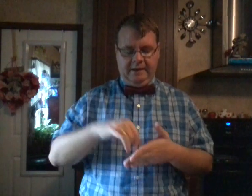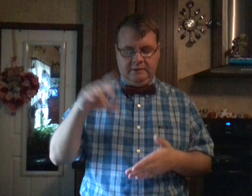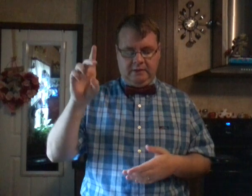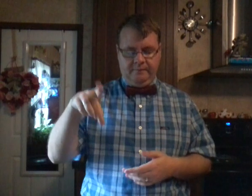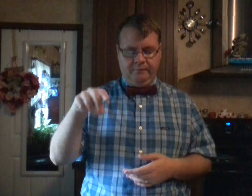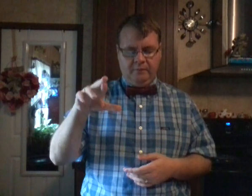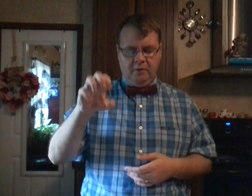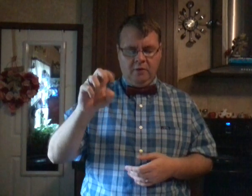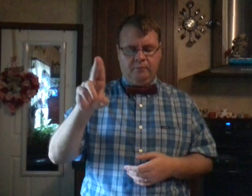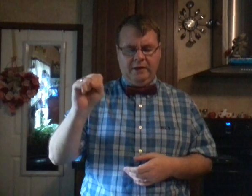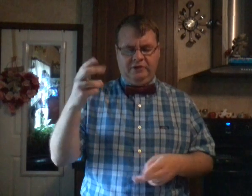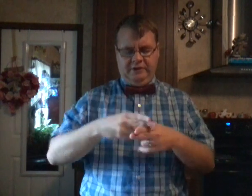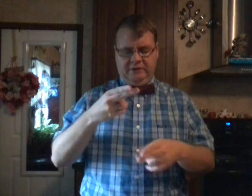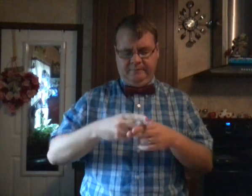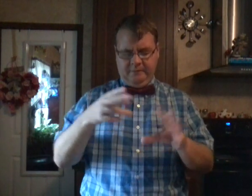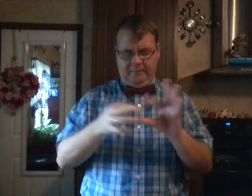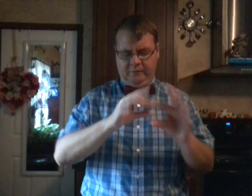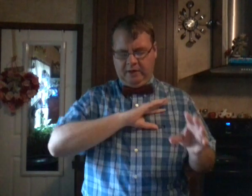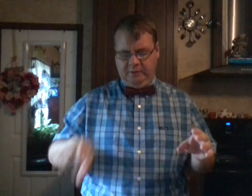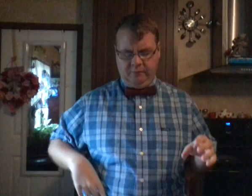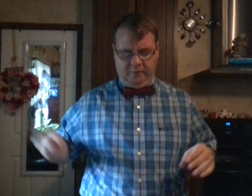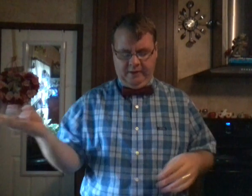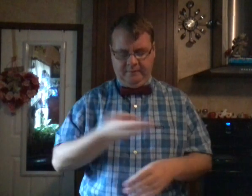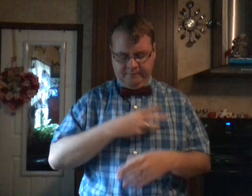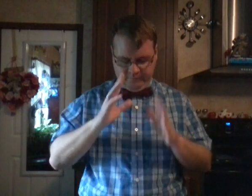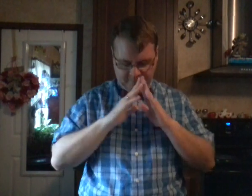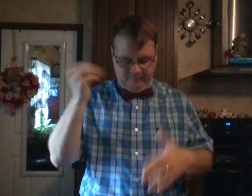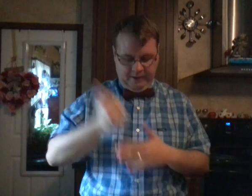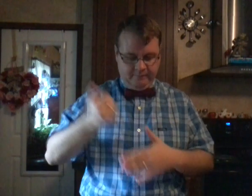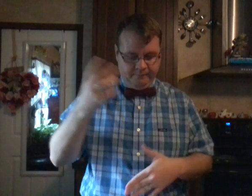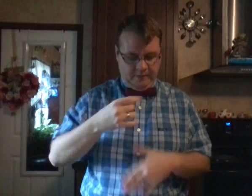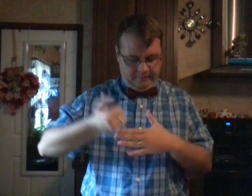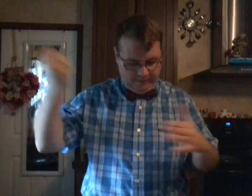that precious name of Christ we do pray. Amen and amen.